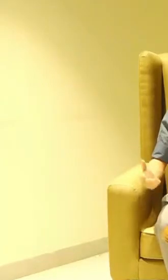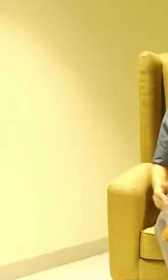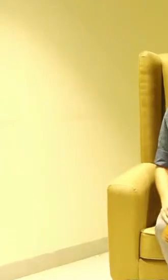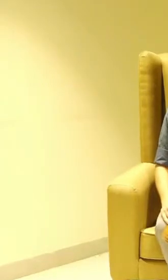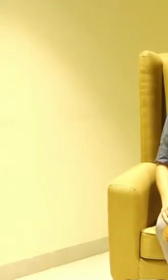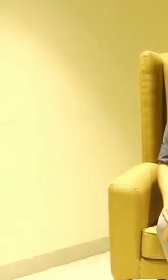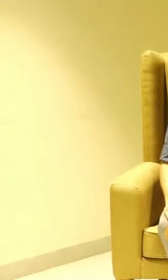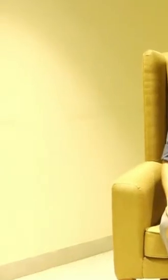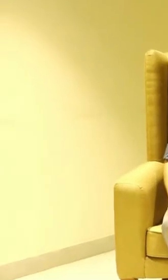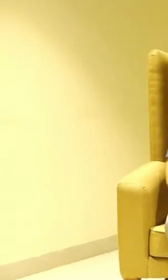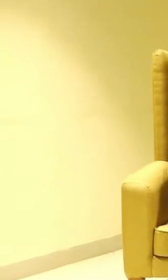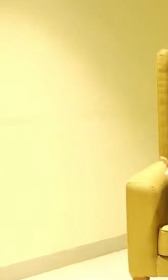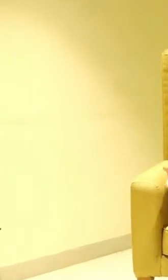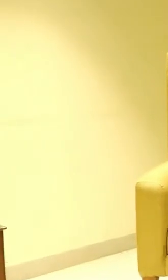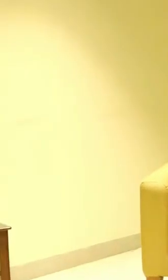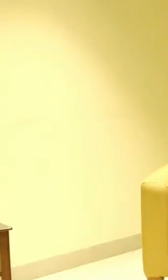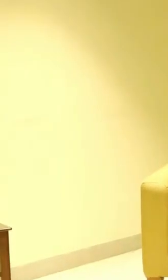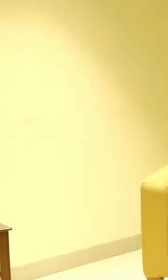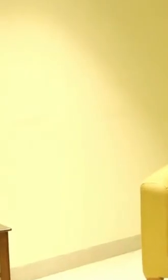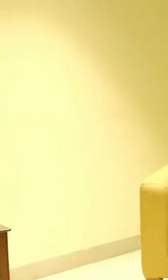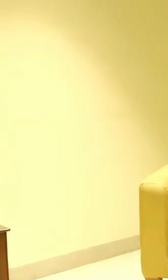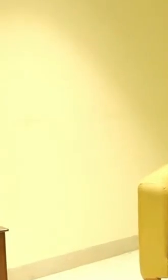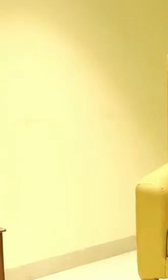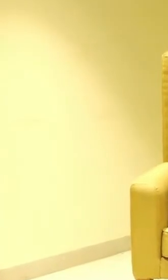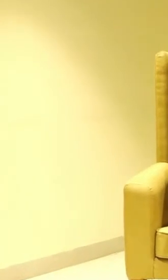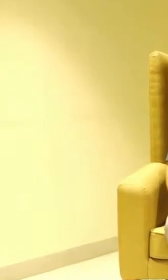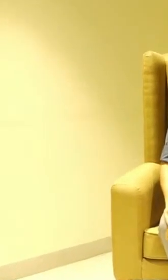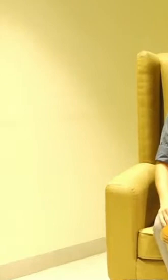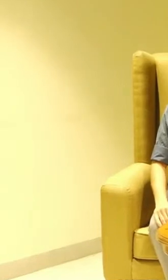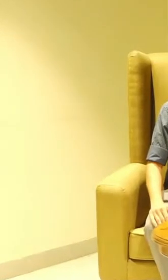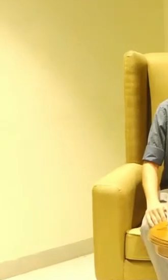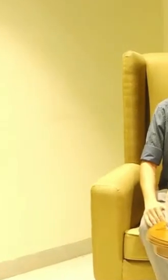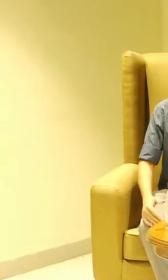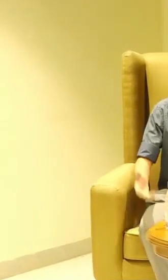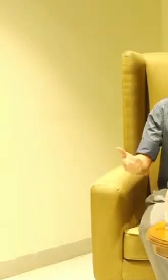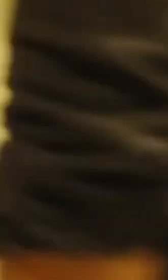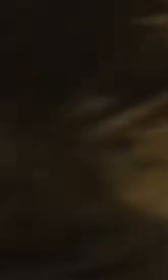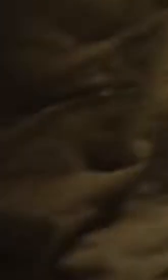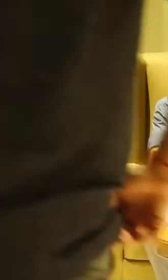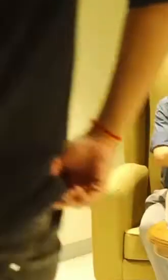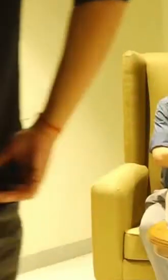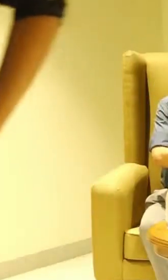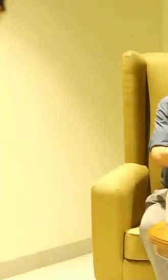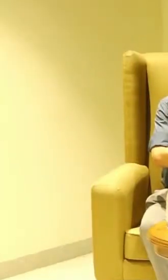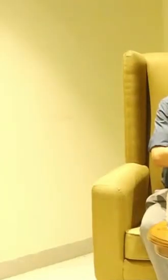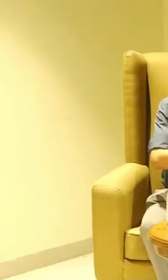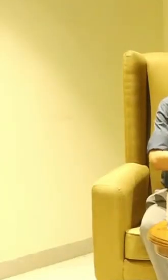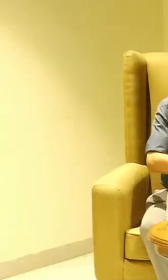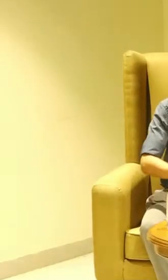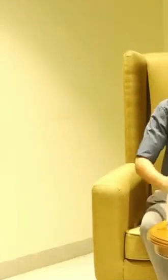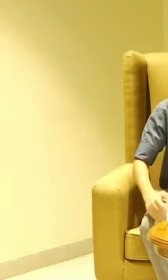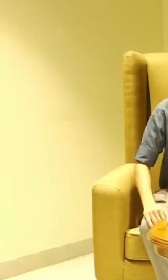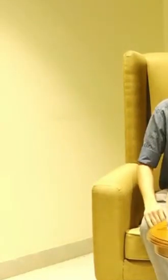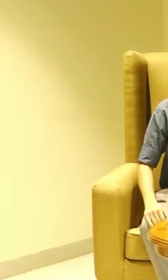Welcome everybody to the latest edition of Vidhi's Book Adda. Today we have the pleasure, we have joining us Mr. Rohan